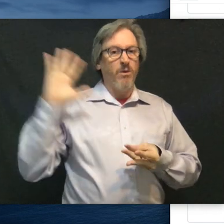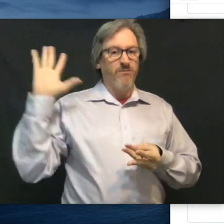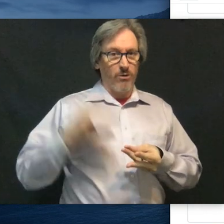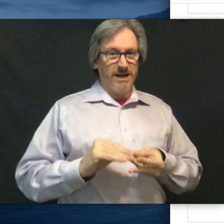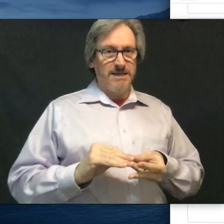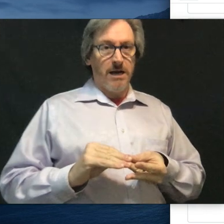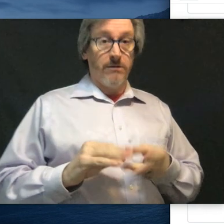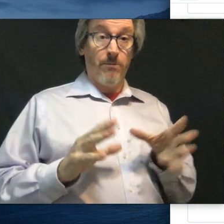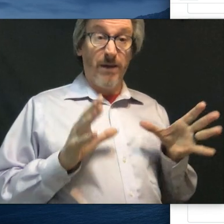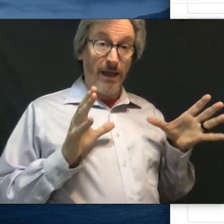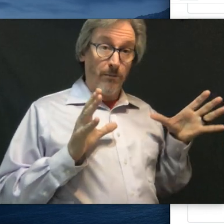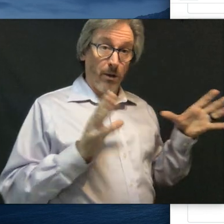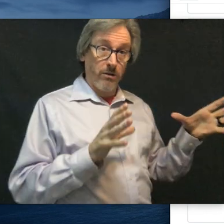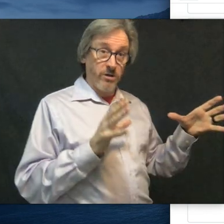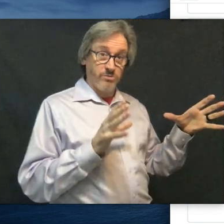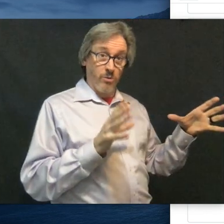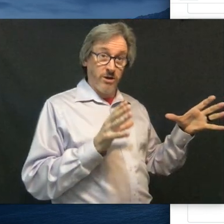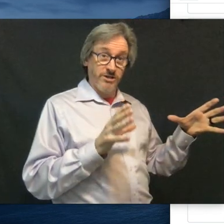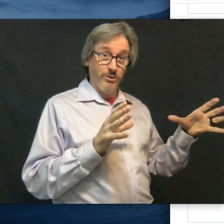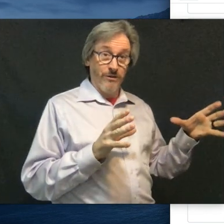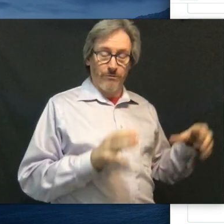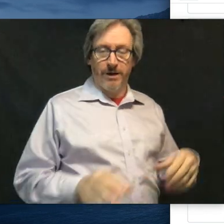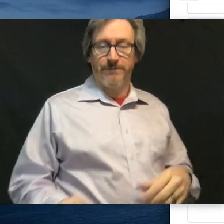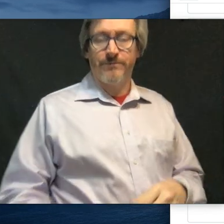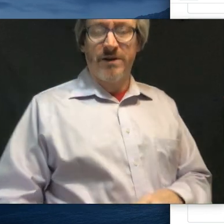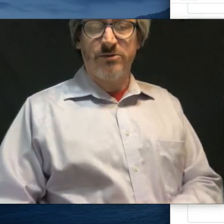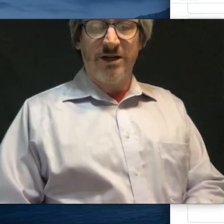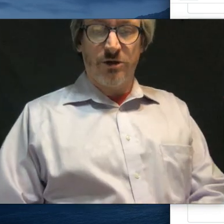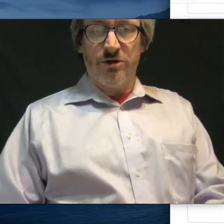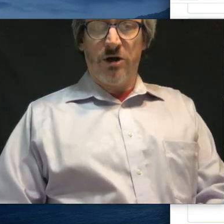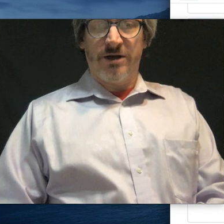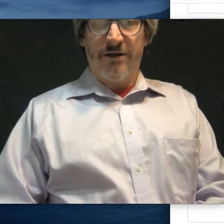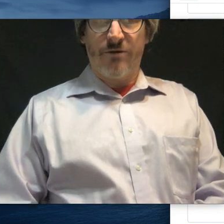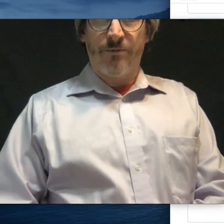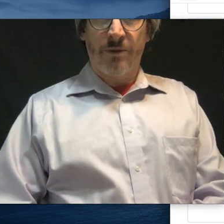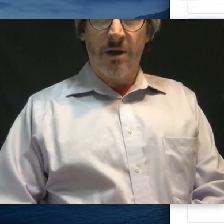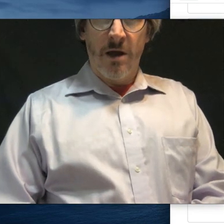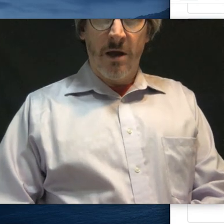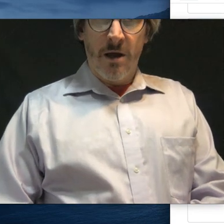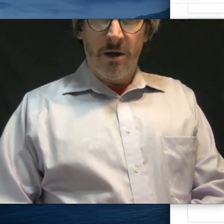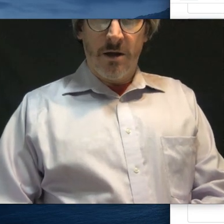up what we've already done. The big bulk ones were 1, 2, and 3. That's why it took so long to get through.